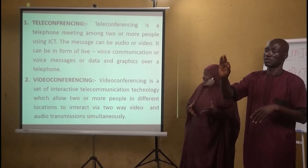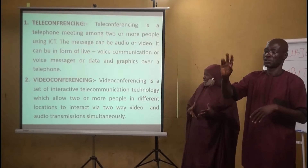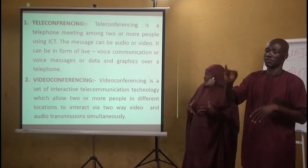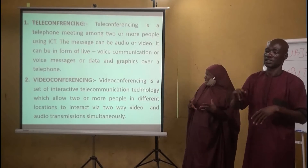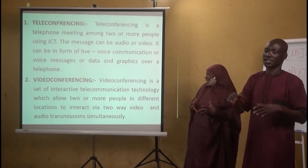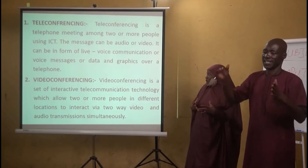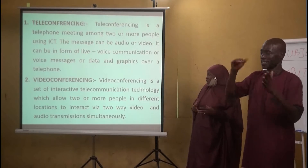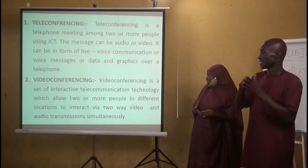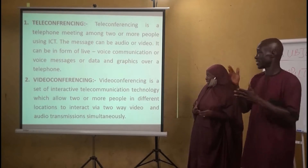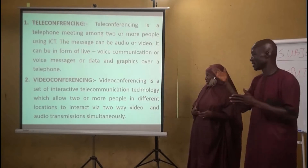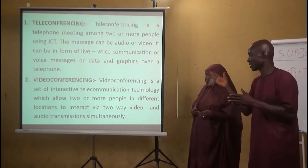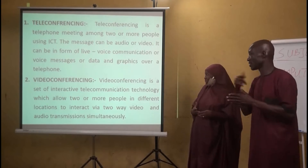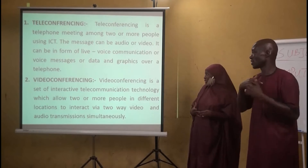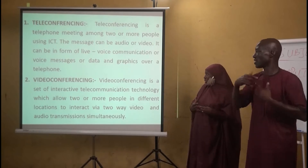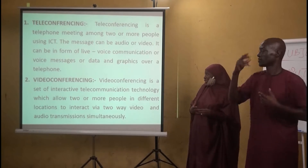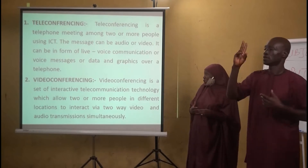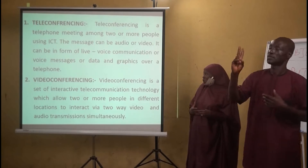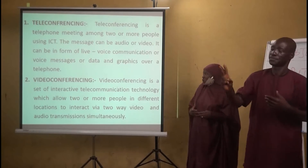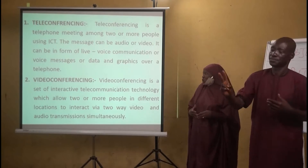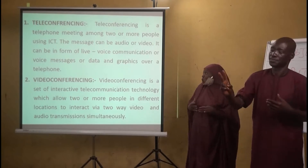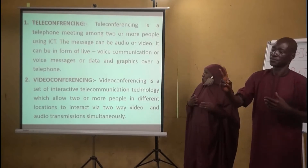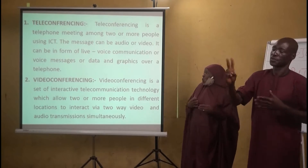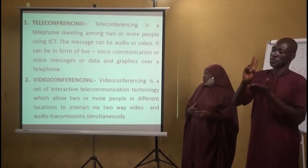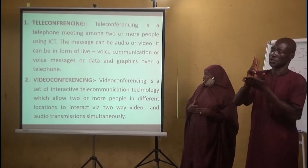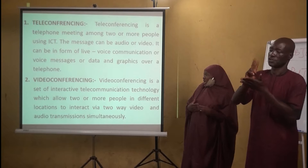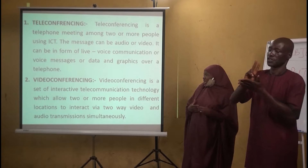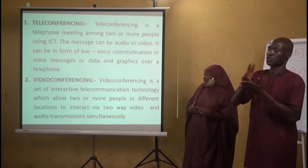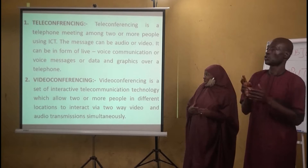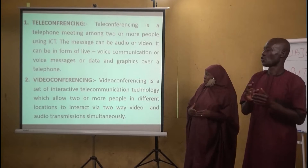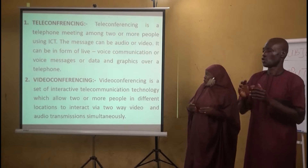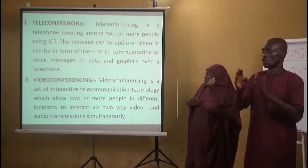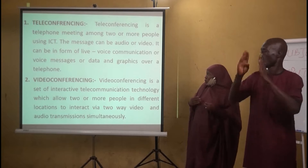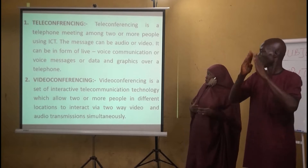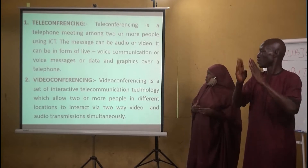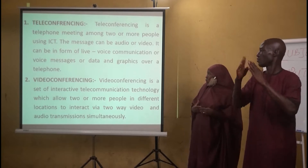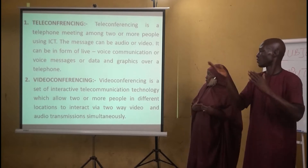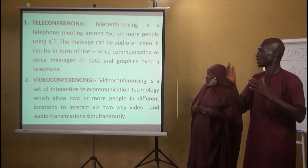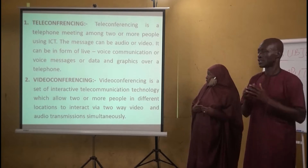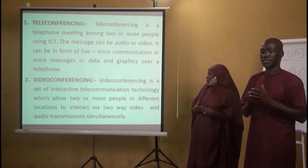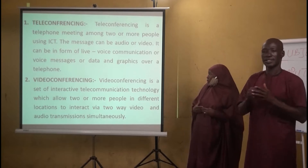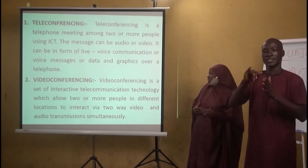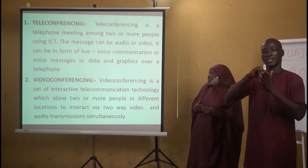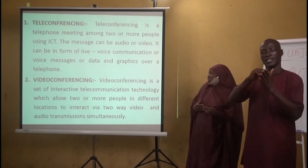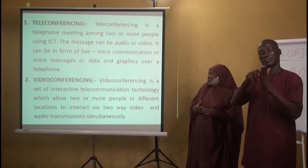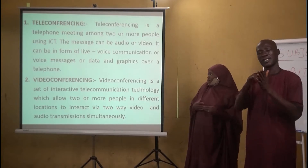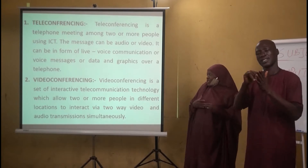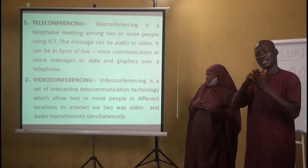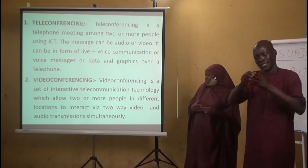interactive telecommunication technology which allow 2 or more people in different